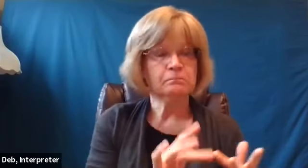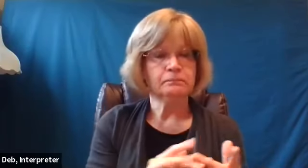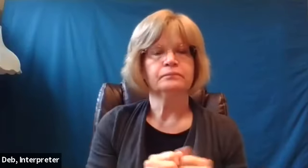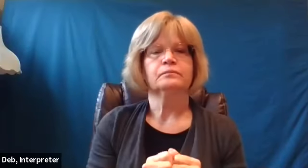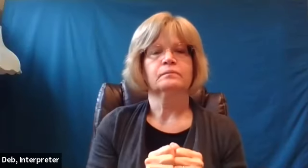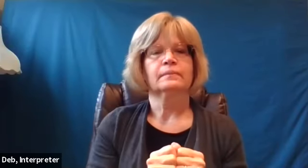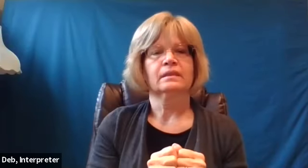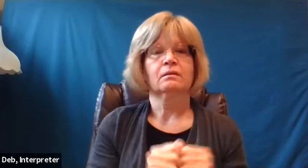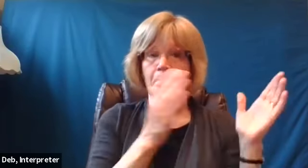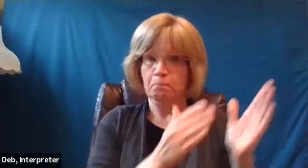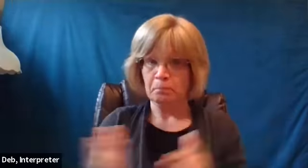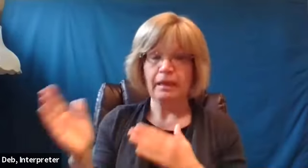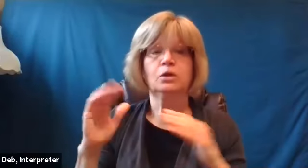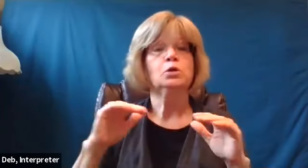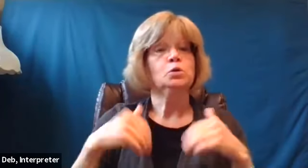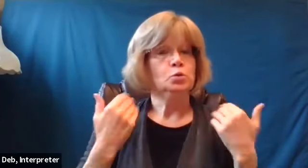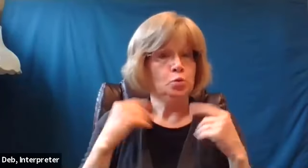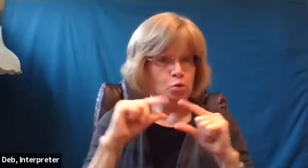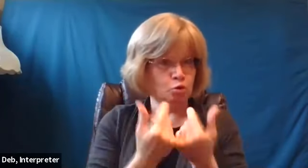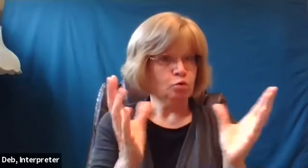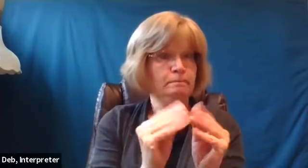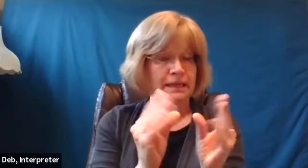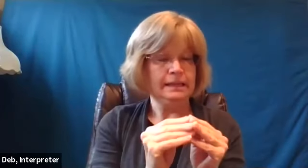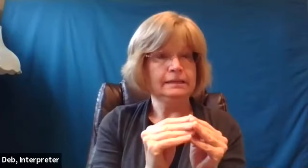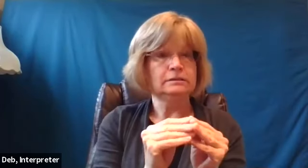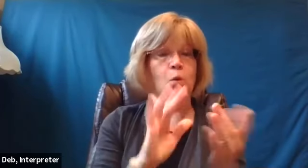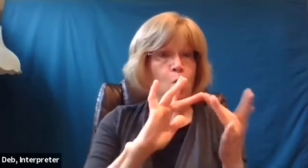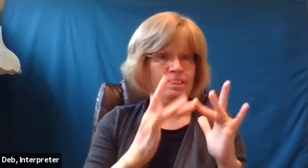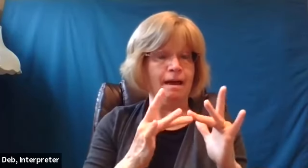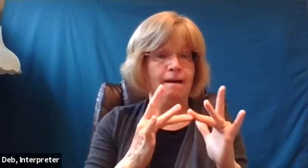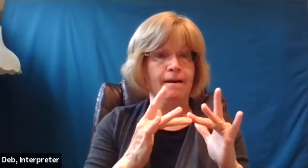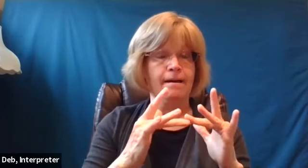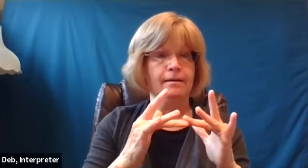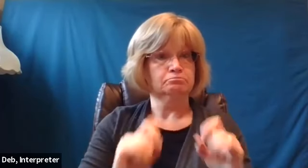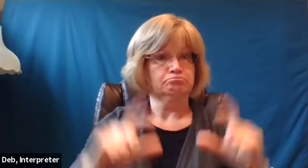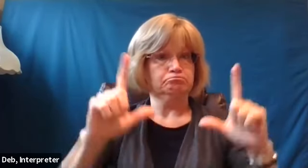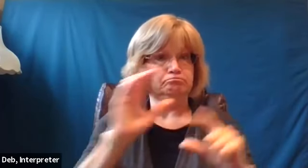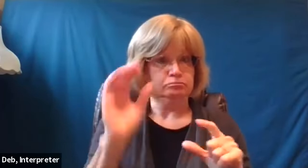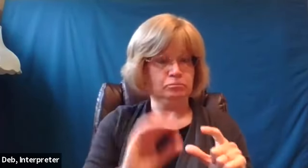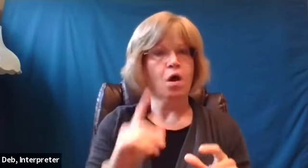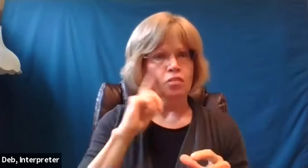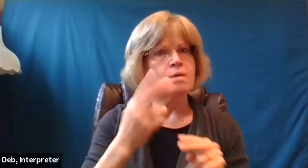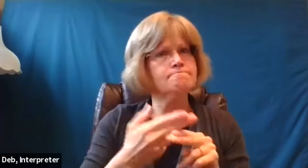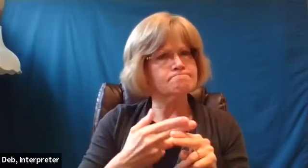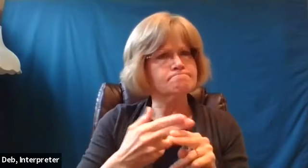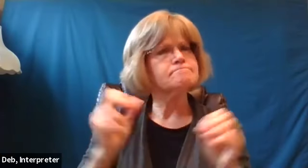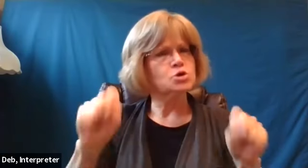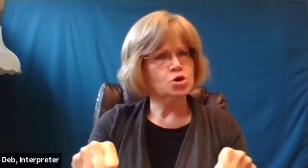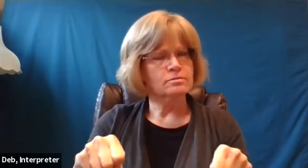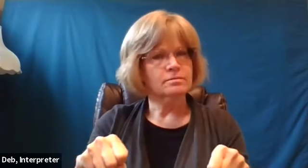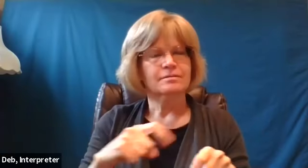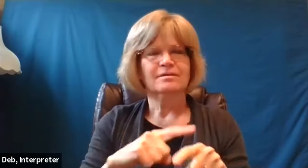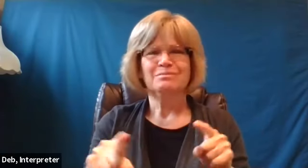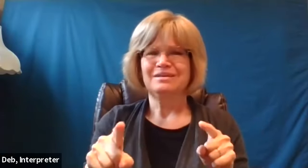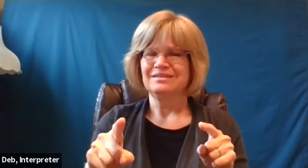We planned to Zoom youth group meetings. At first, thinking this was all temporary, it seemed doable. Soon though, I found